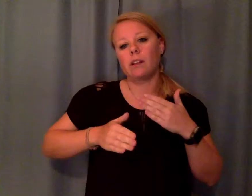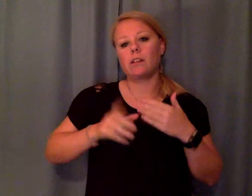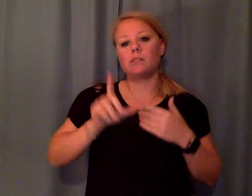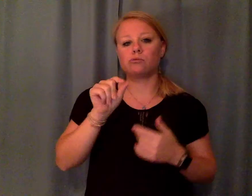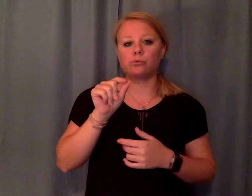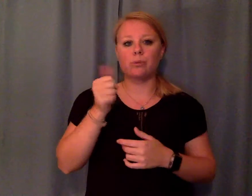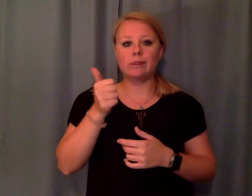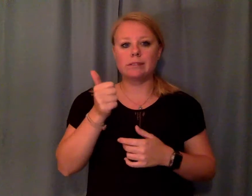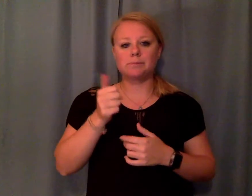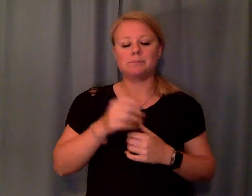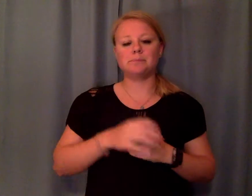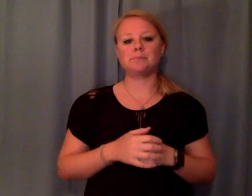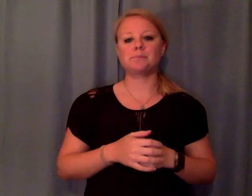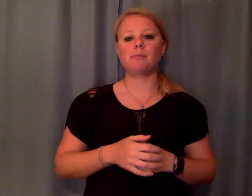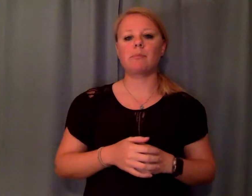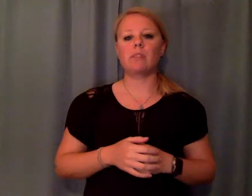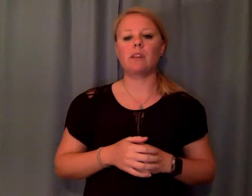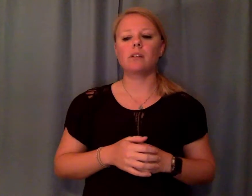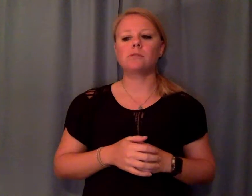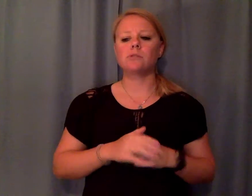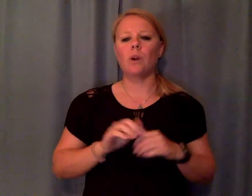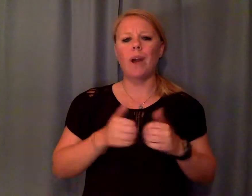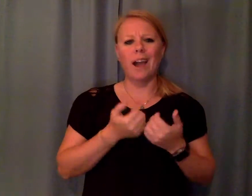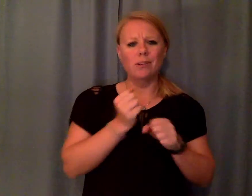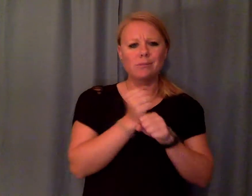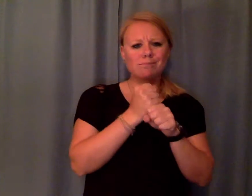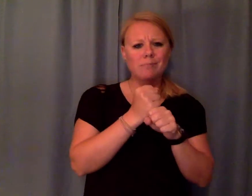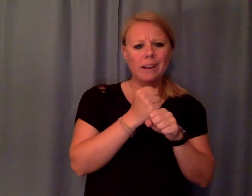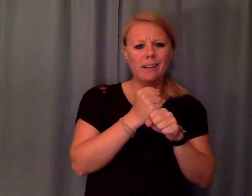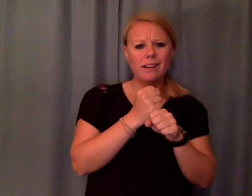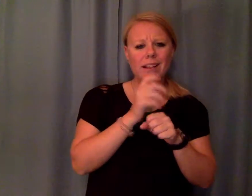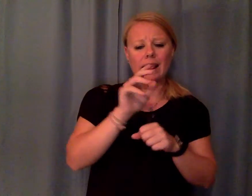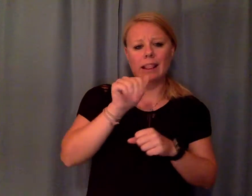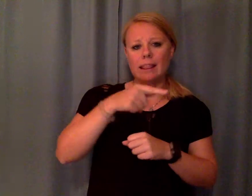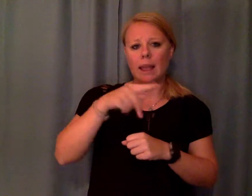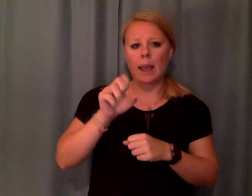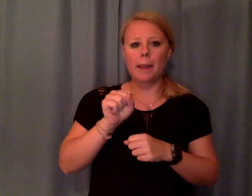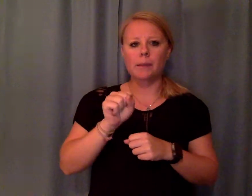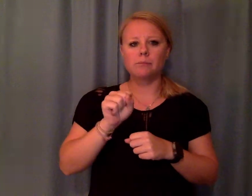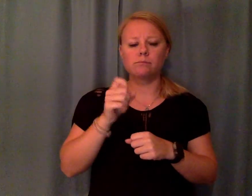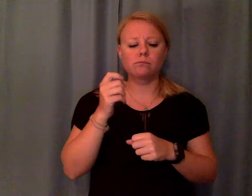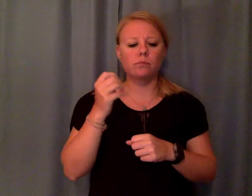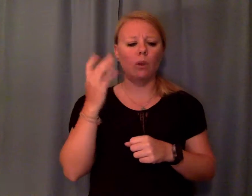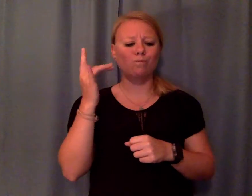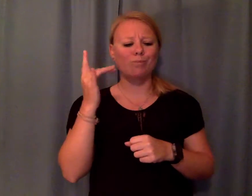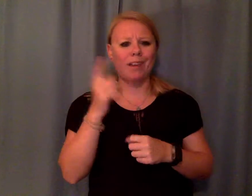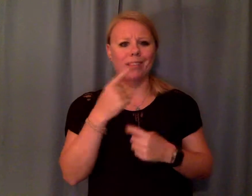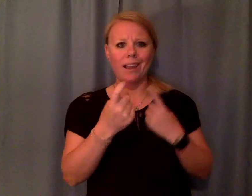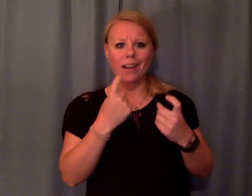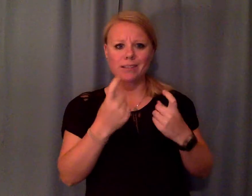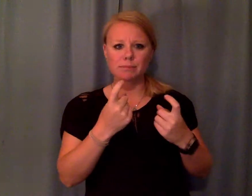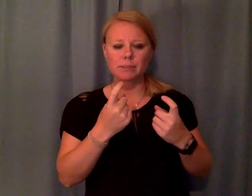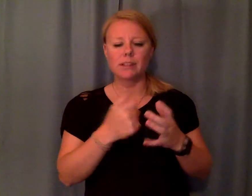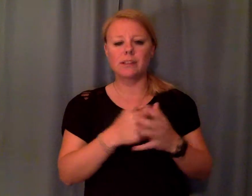people ask me, how did I make these? A lot of times it's because the person who asked the question wants to make an app